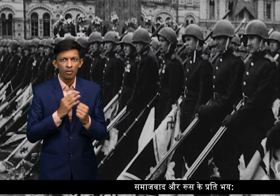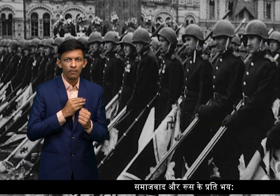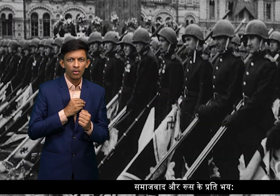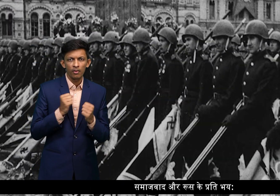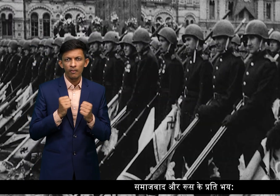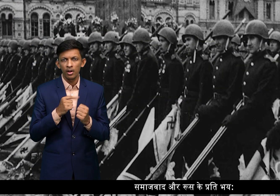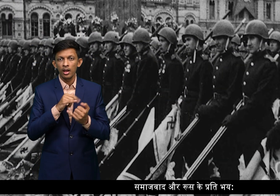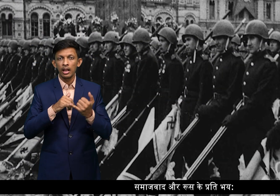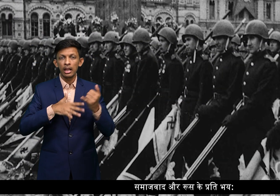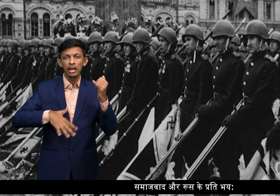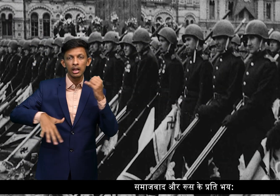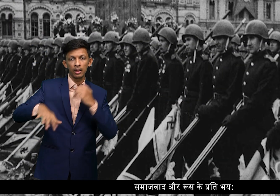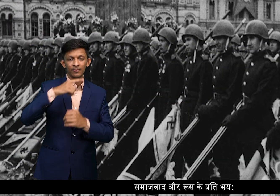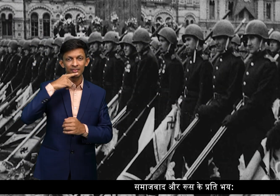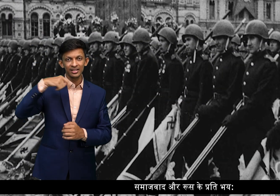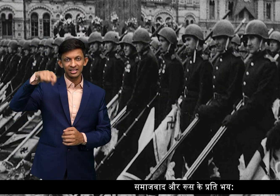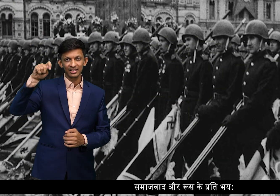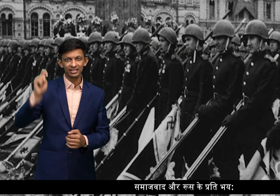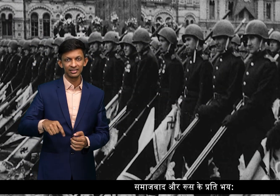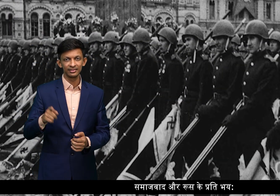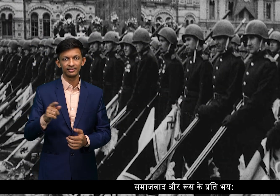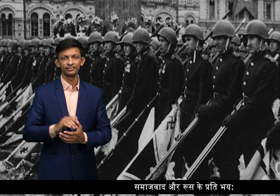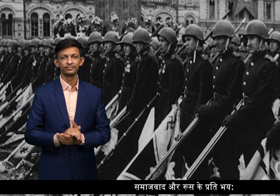Fear of socialism and Russia.